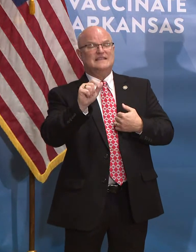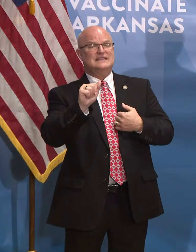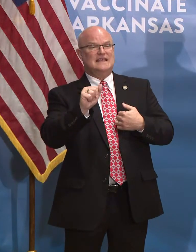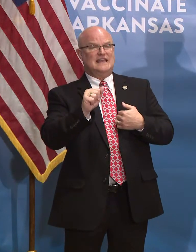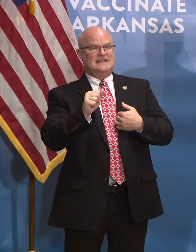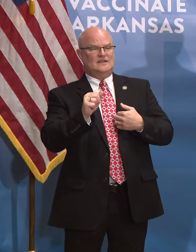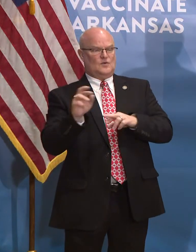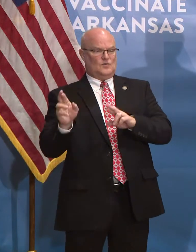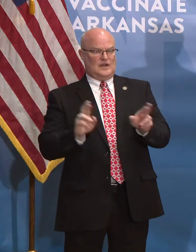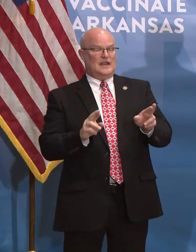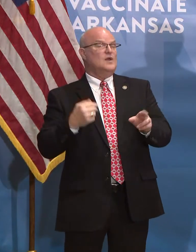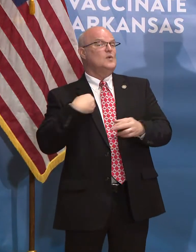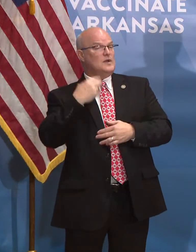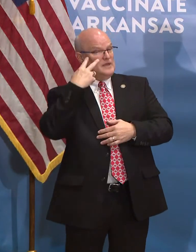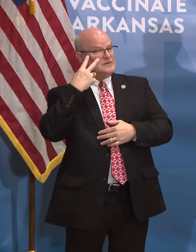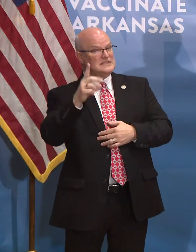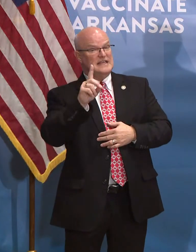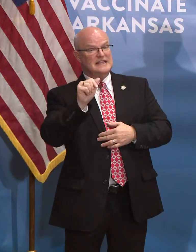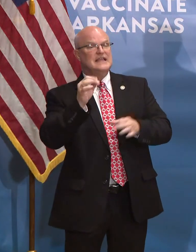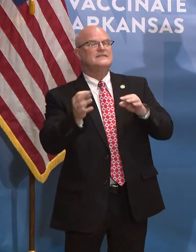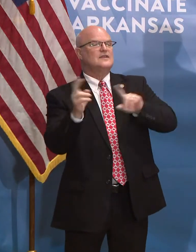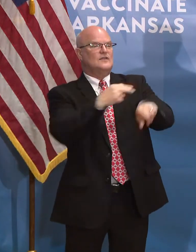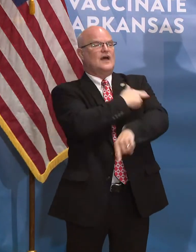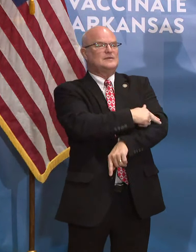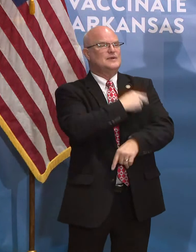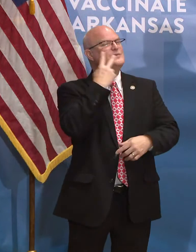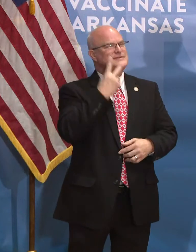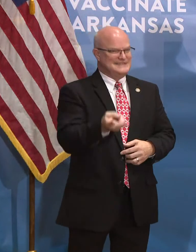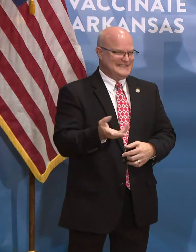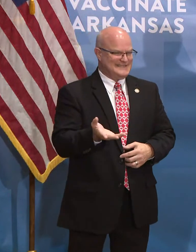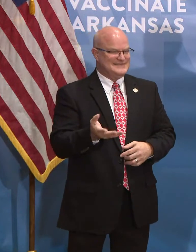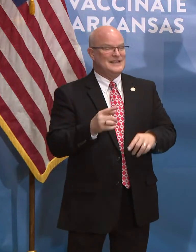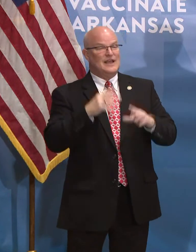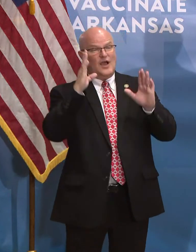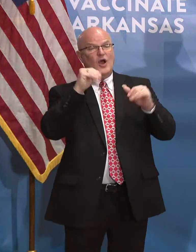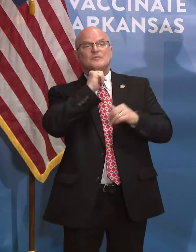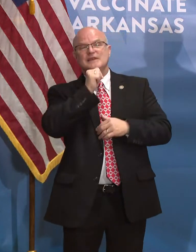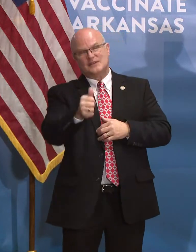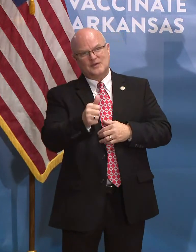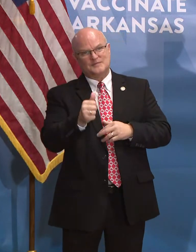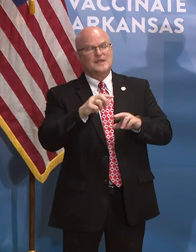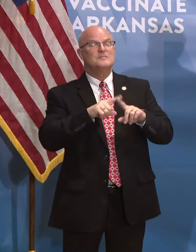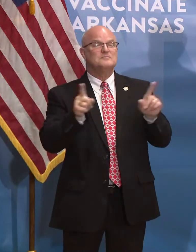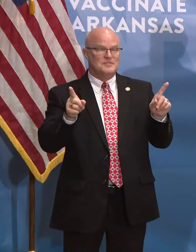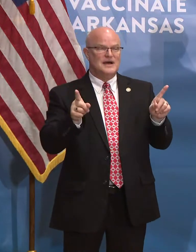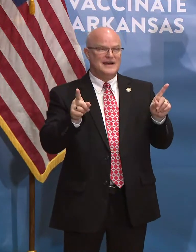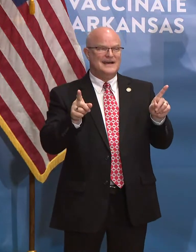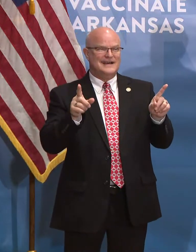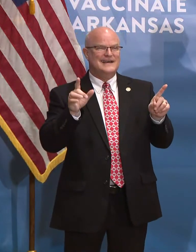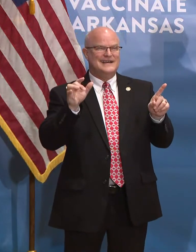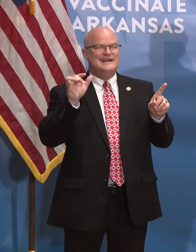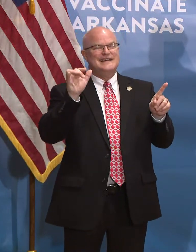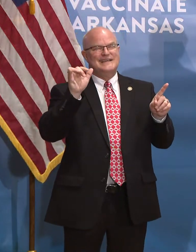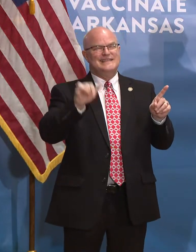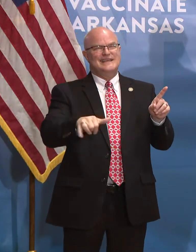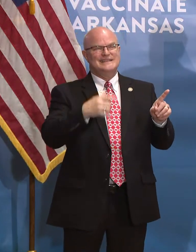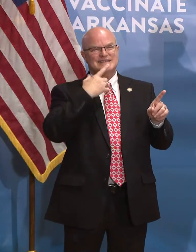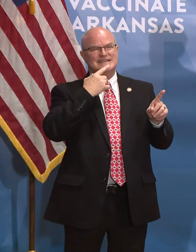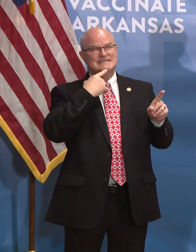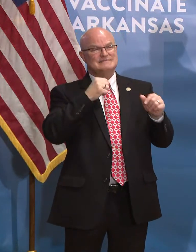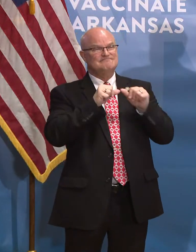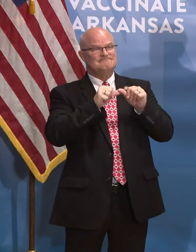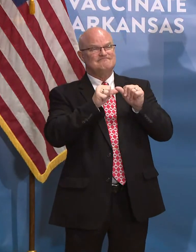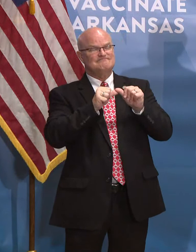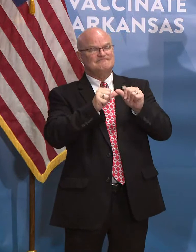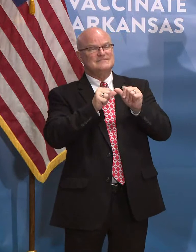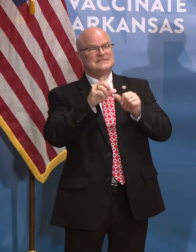on hand. We will see the data if they go to the hospital, and we hope they do not. But that is, as I said, the